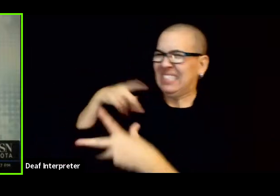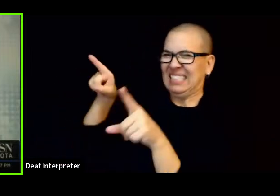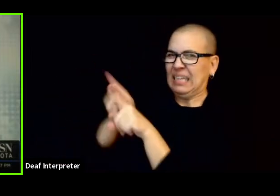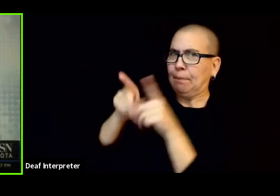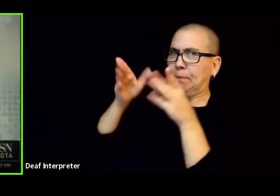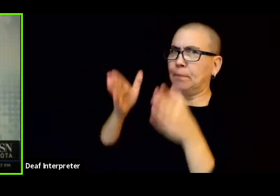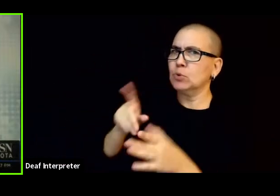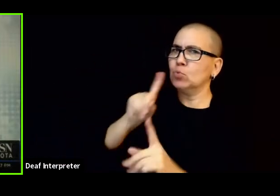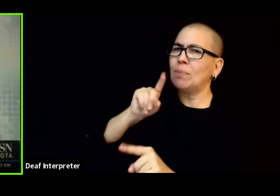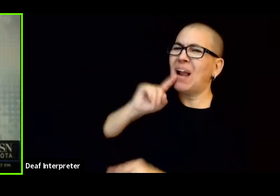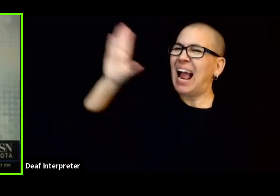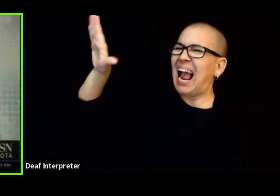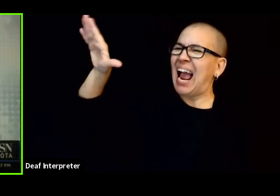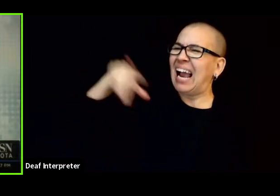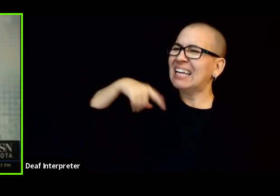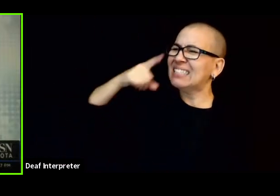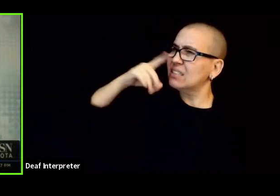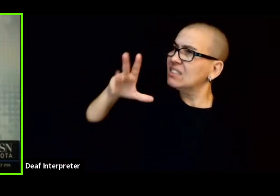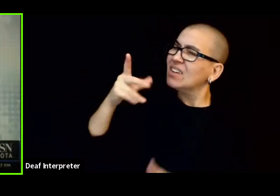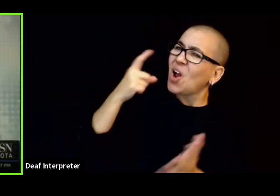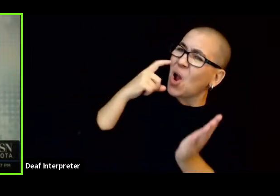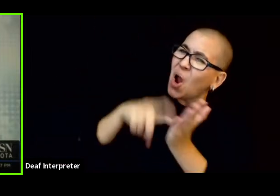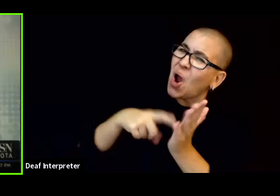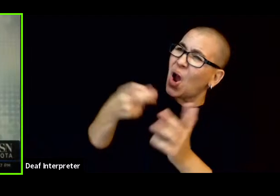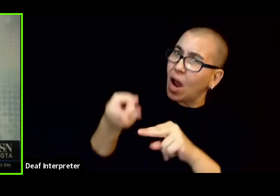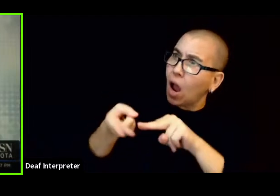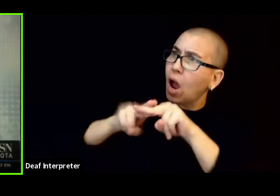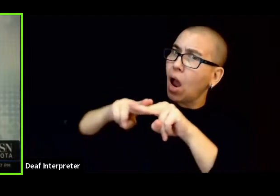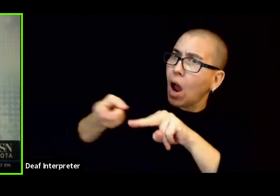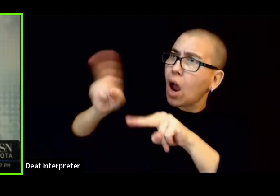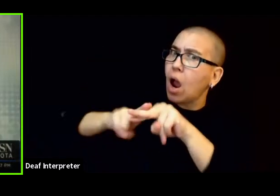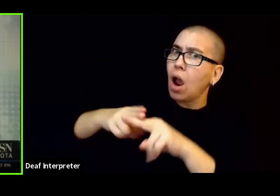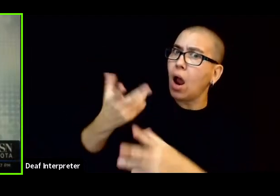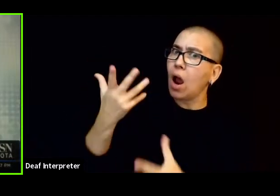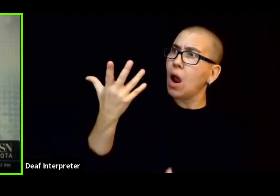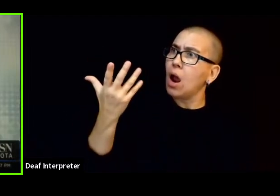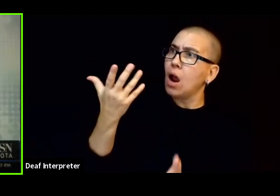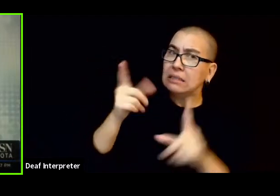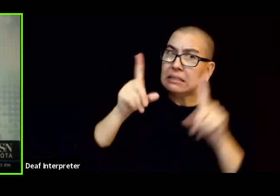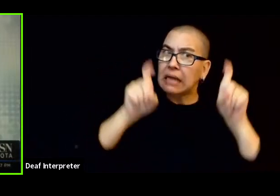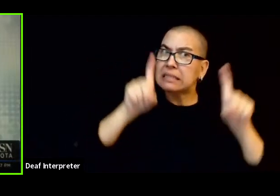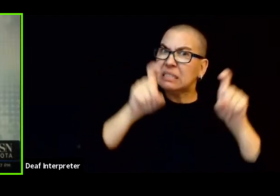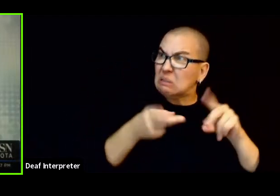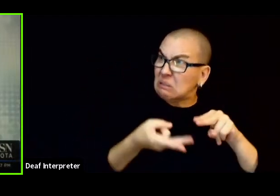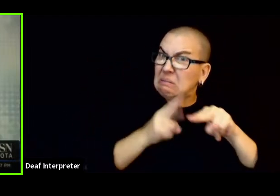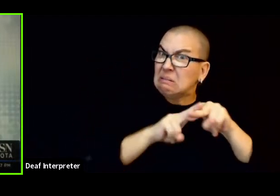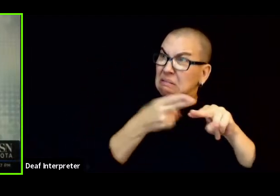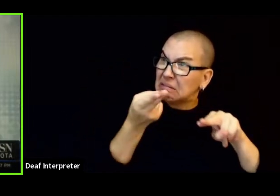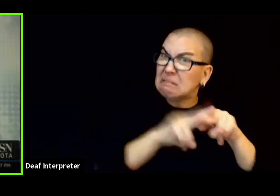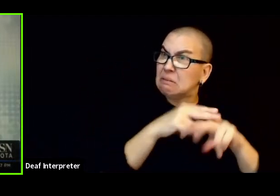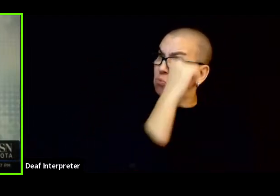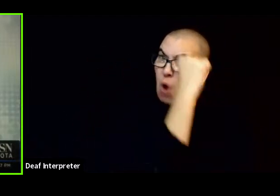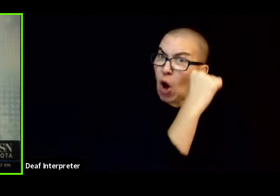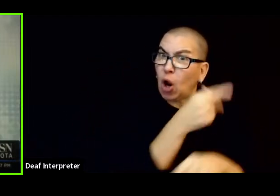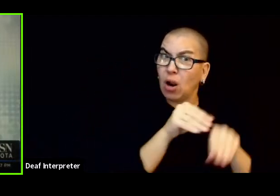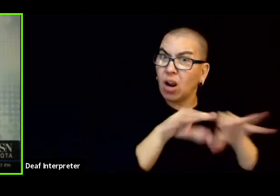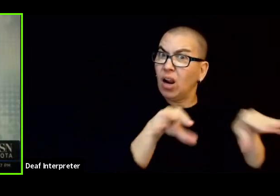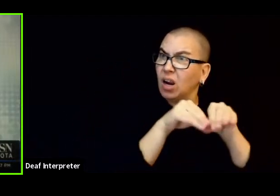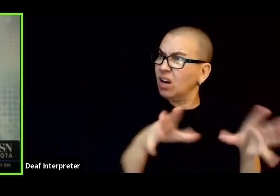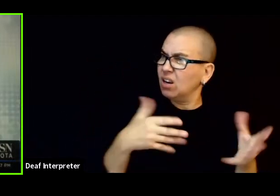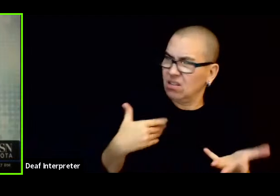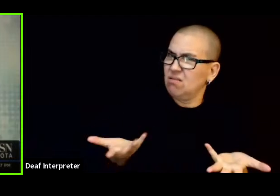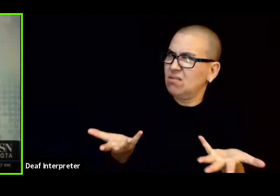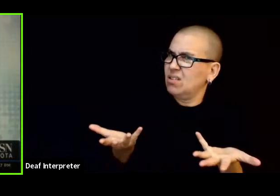tests very often as well, but from what we hear, demand is even higher than what's available. How